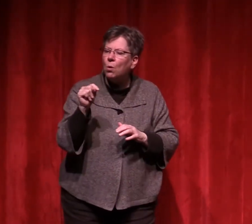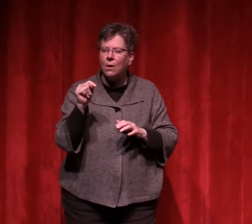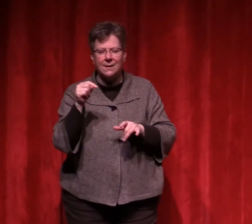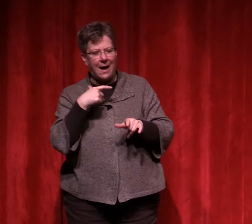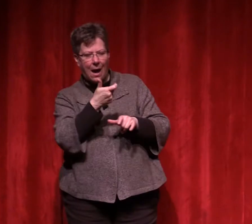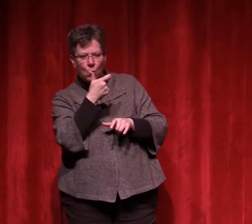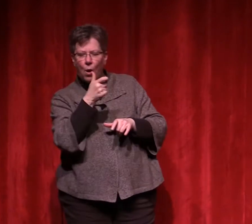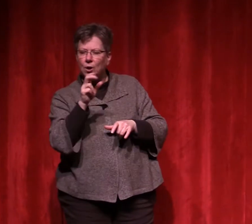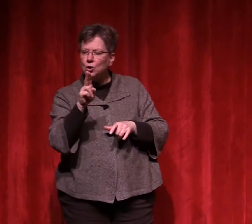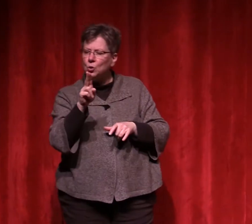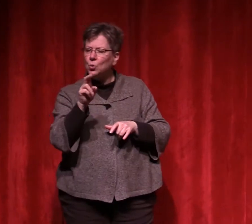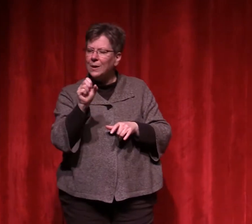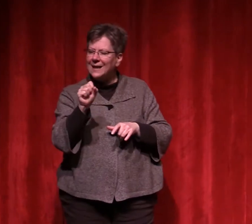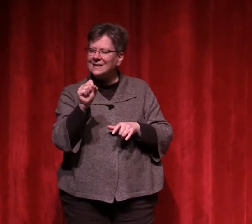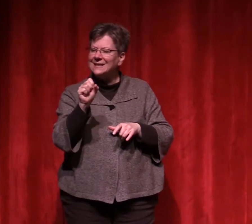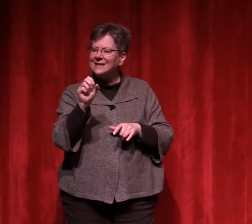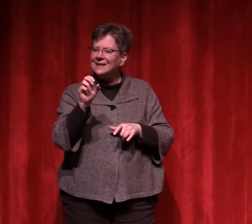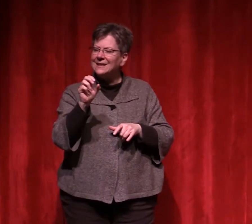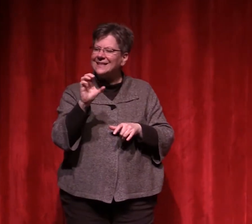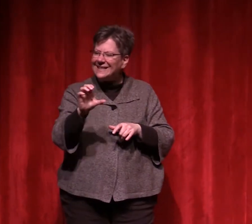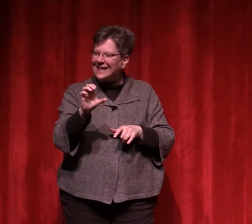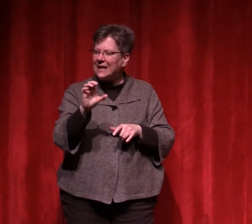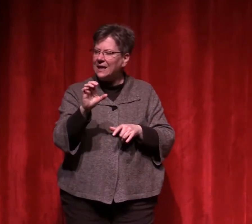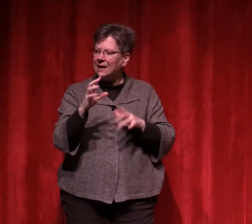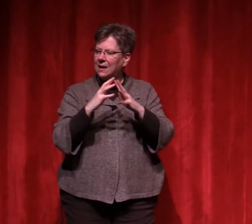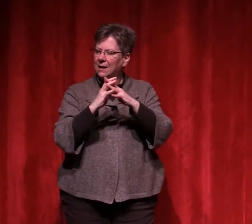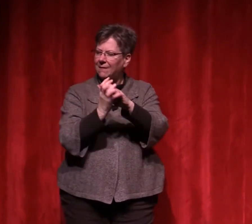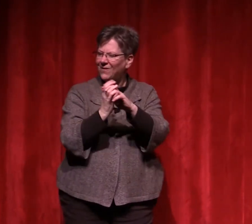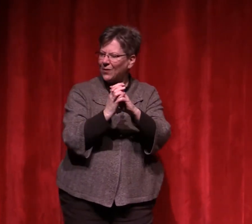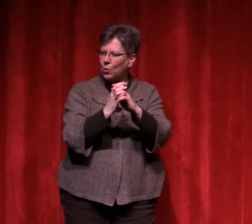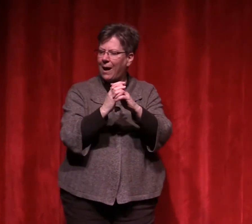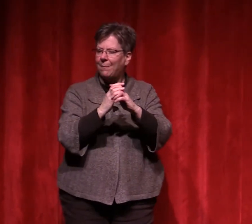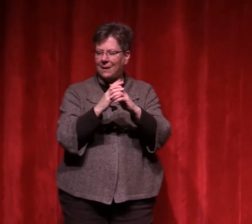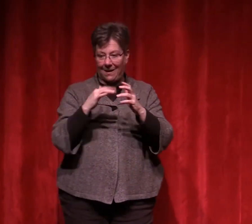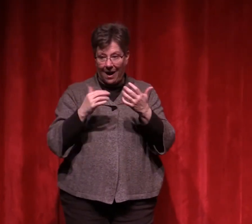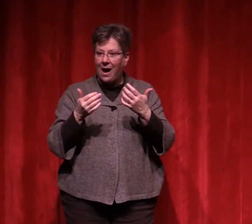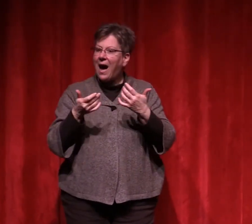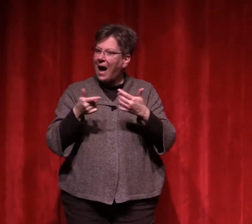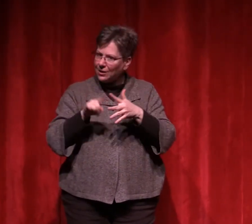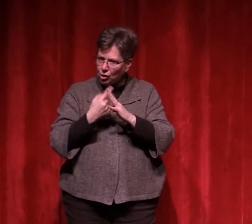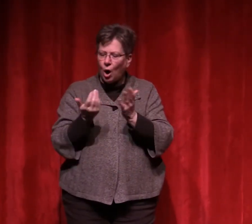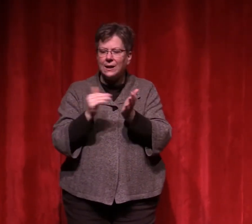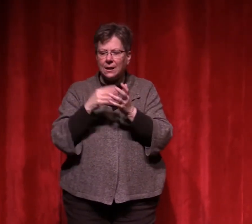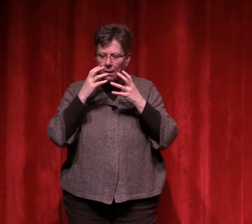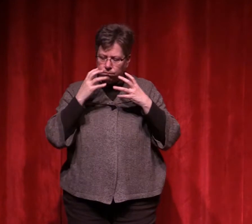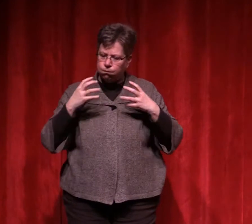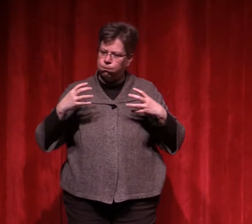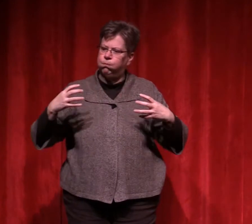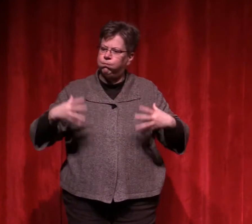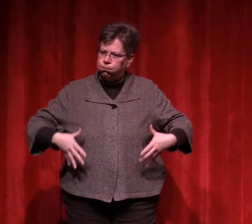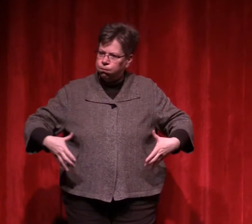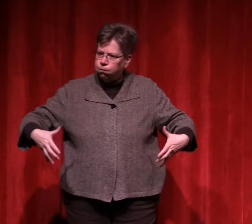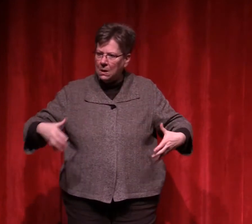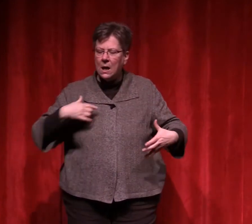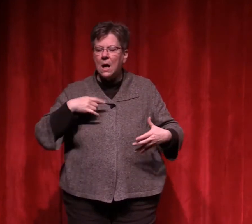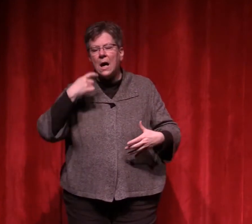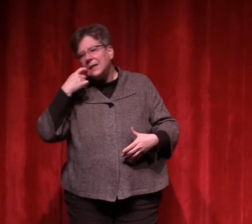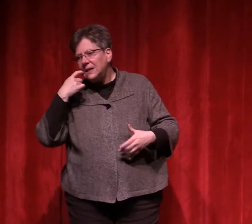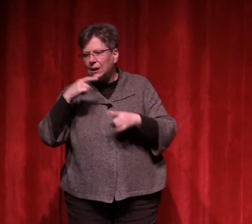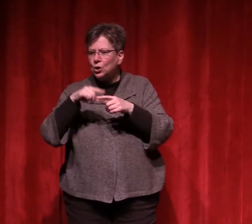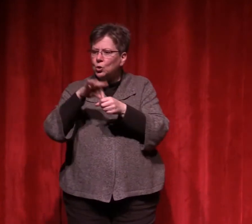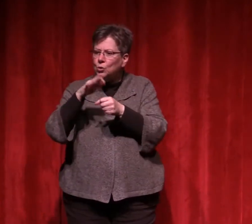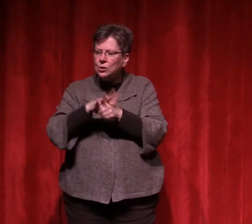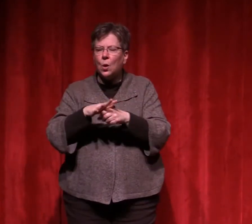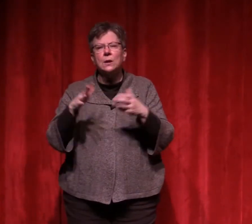like, damn, what am I going to do? What am I going to do? Started getting fat again, addicted to soda. I'm like, oh, Christ, this cannot